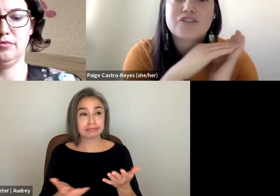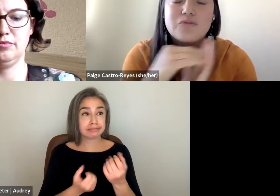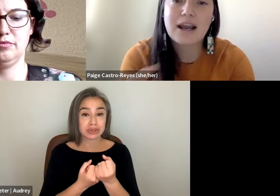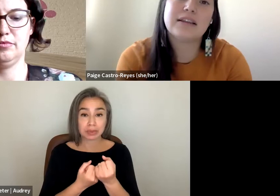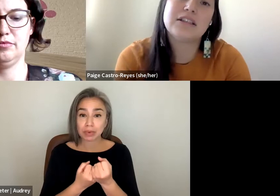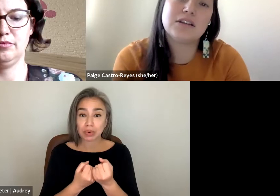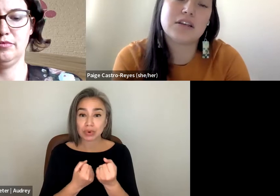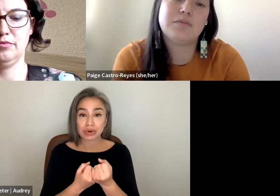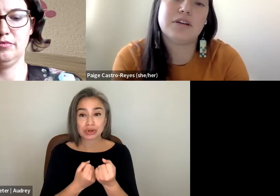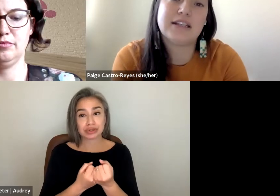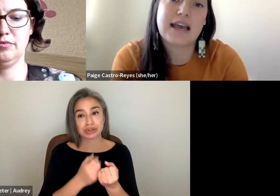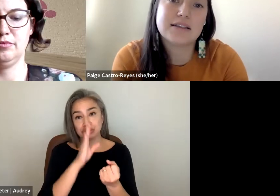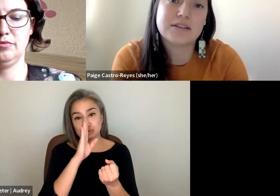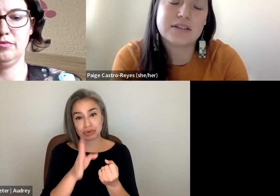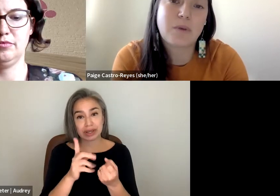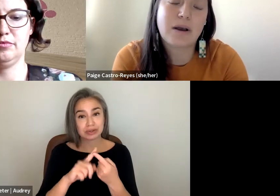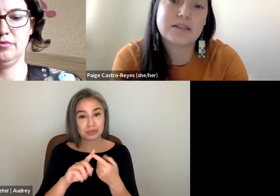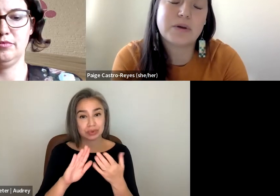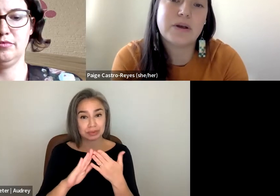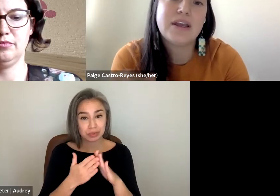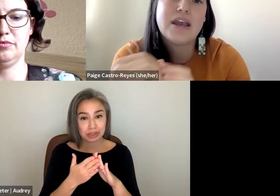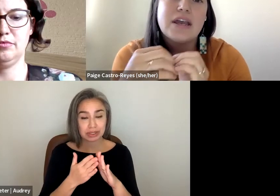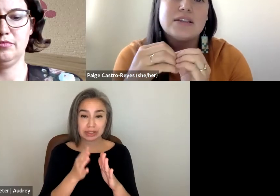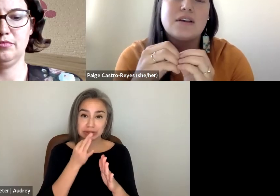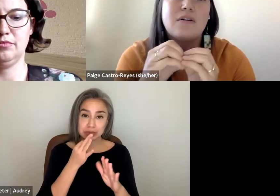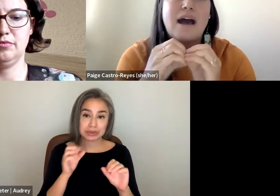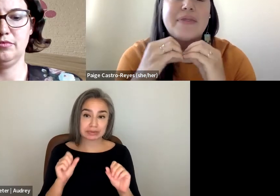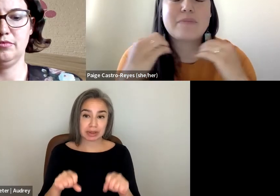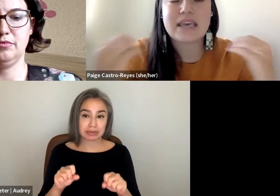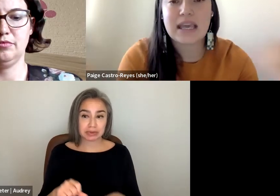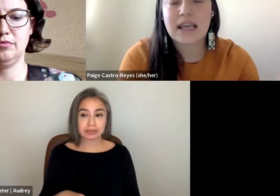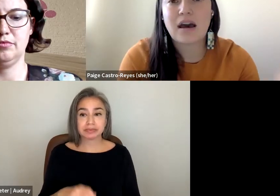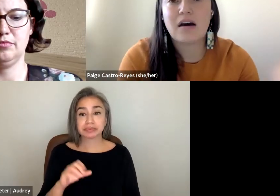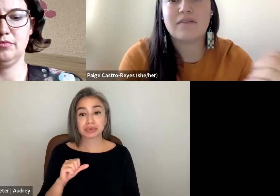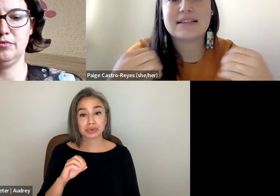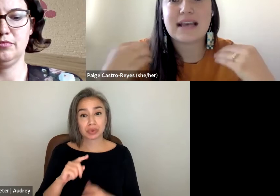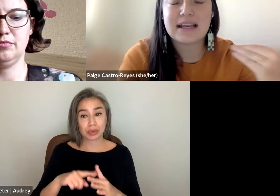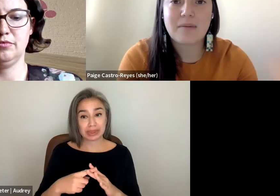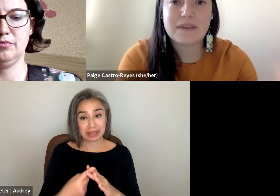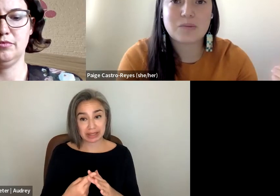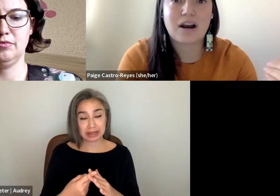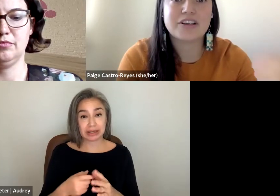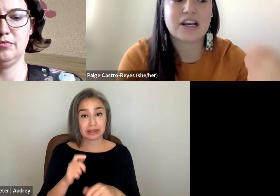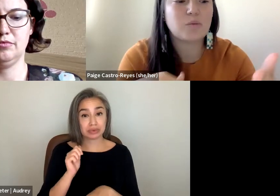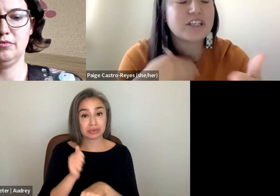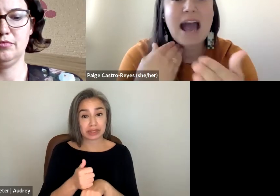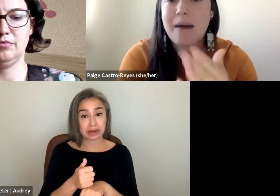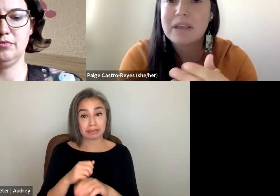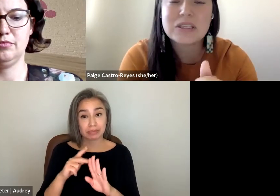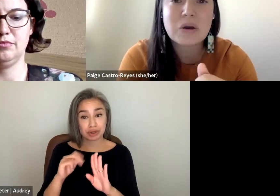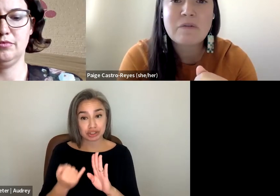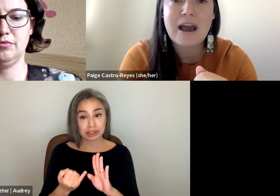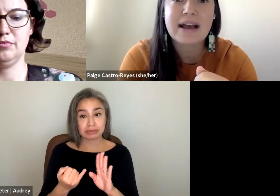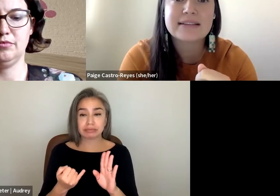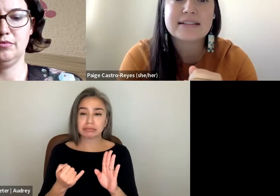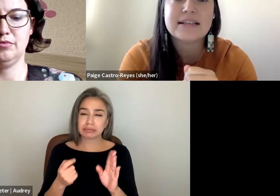support directly to the community as soon as possible. And so at the beginning of setting up this project, which